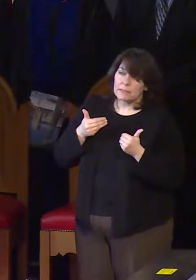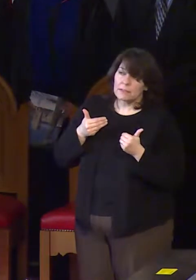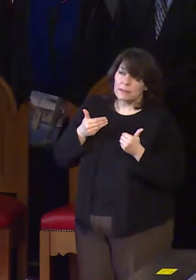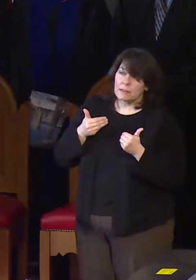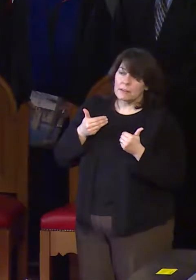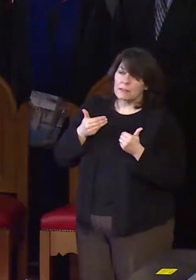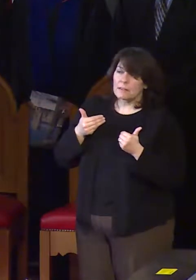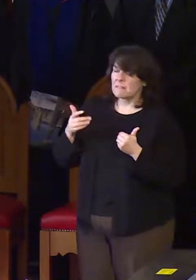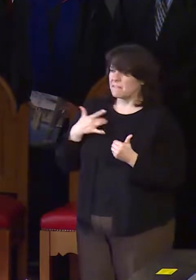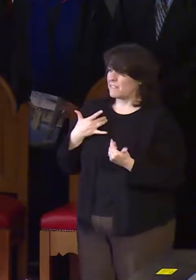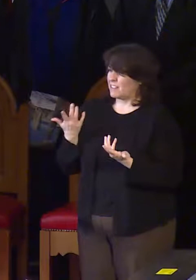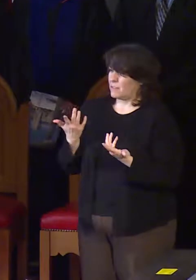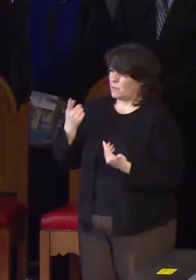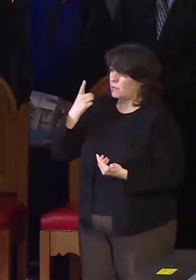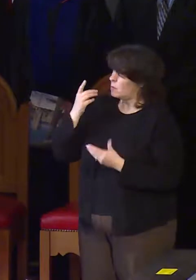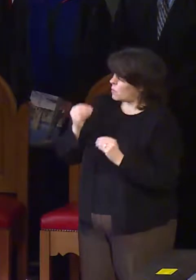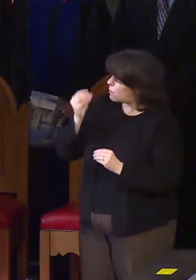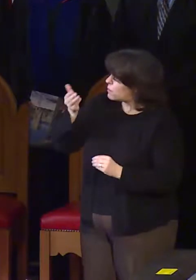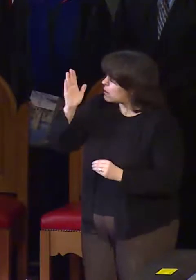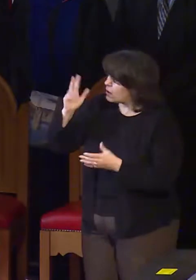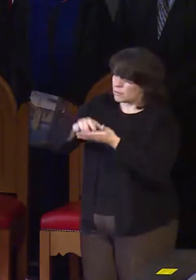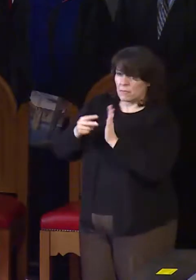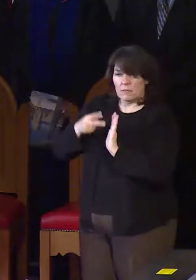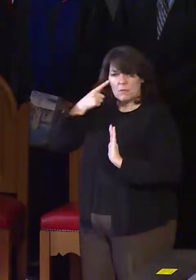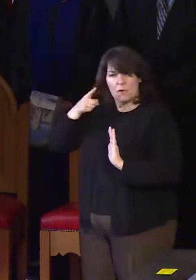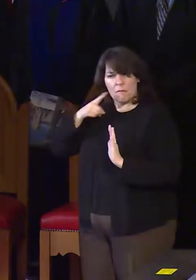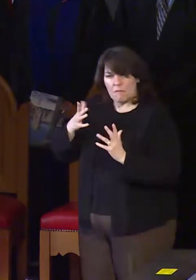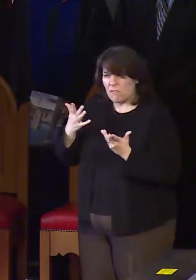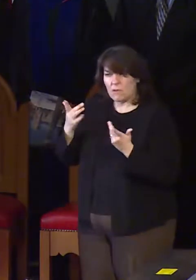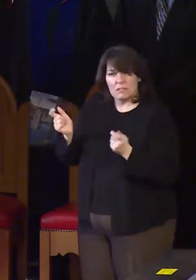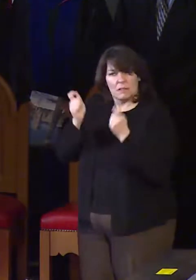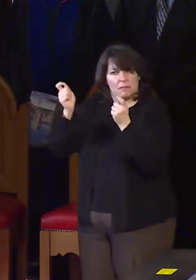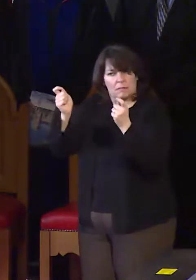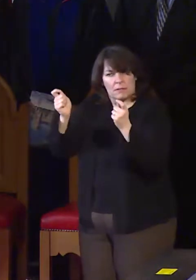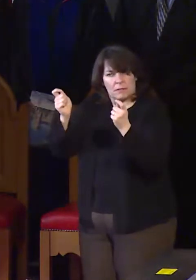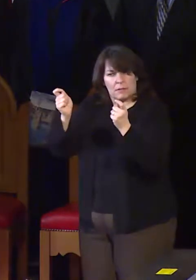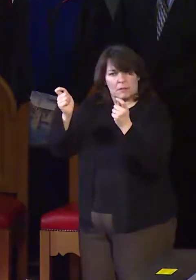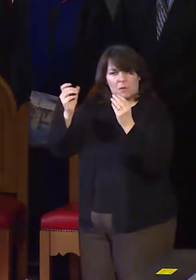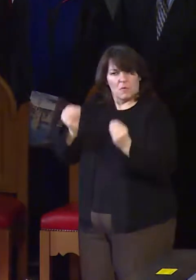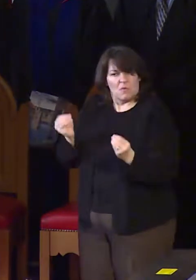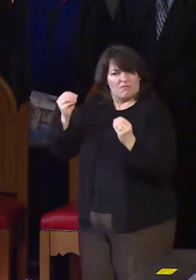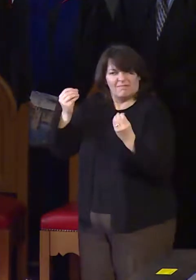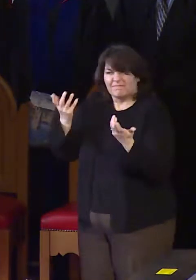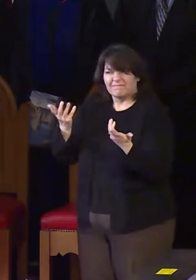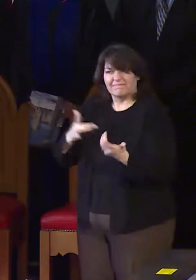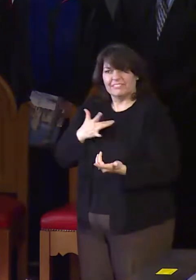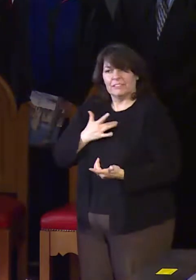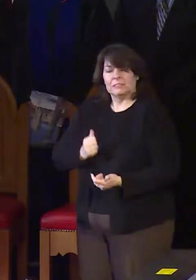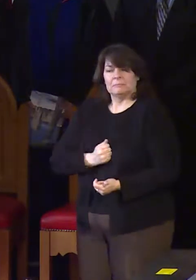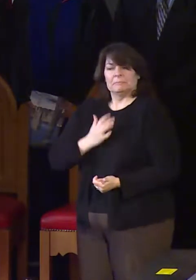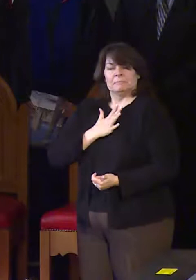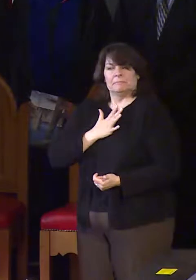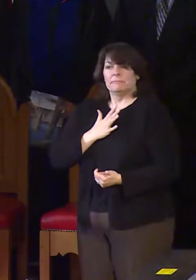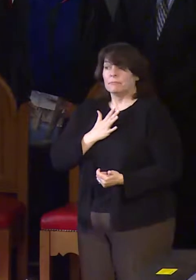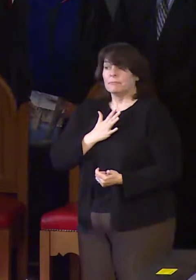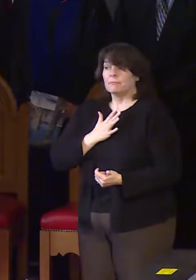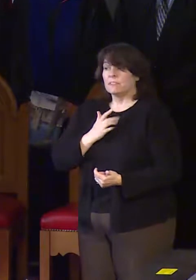can be no real significance, much less spiritual significance, to an event like this. I